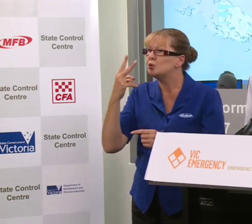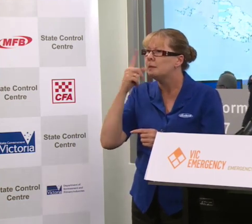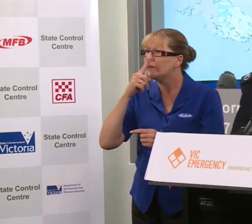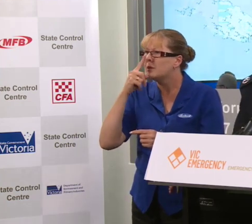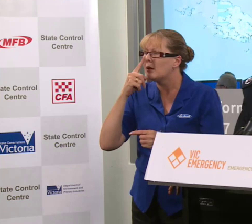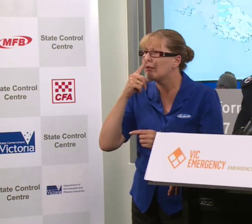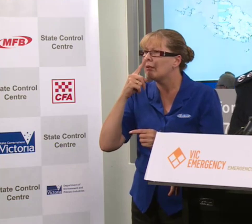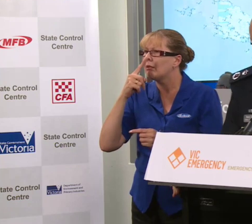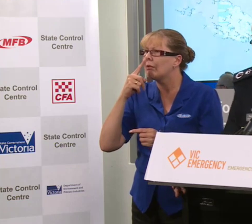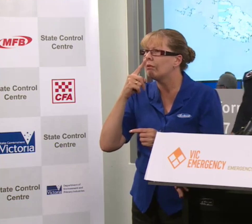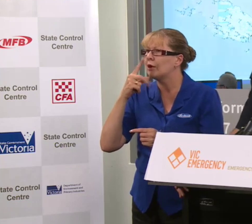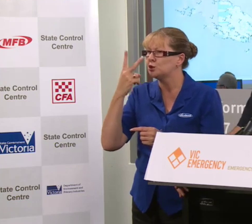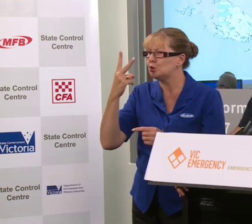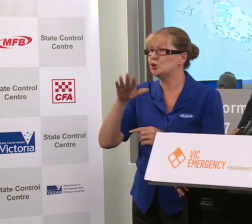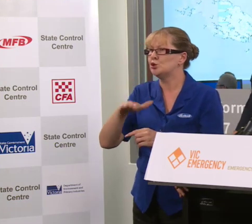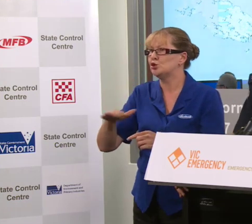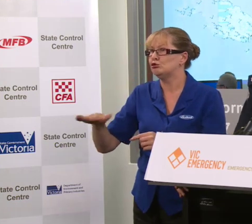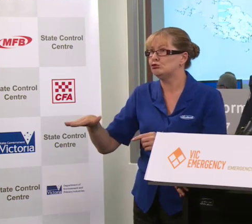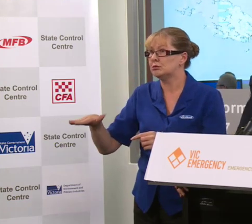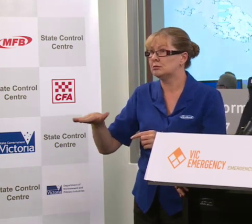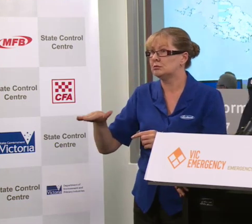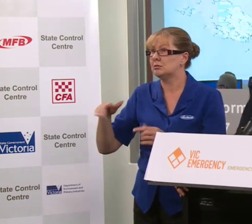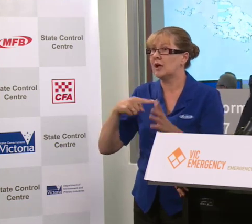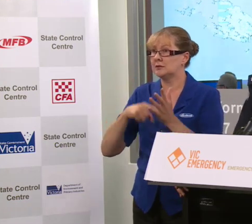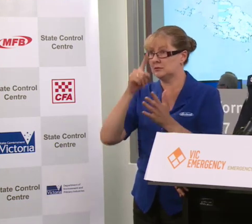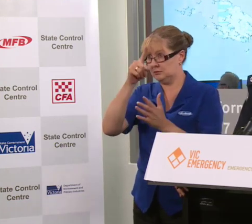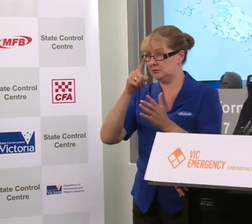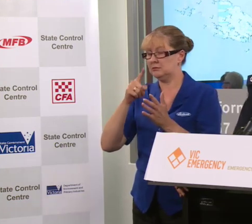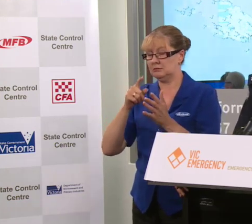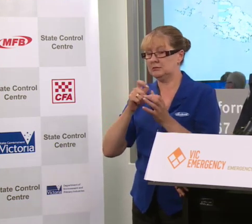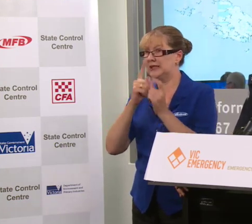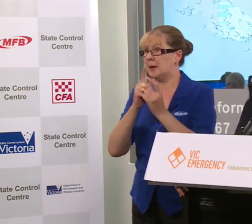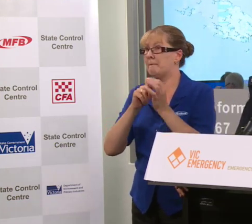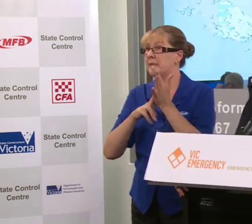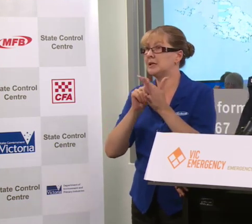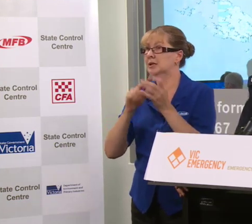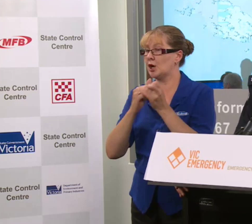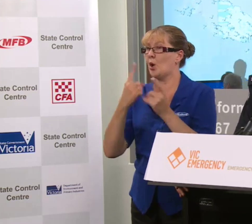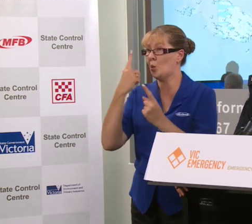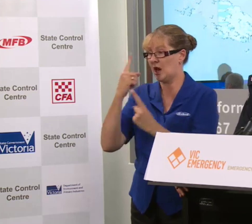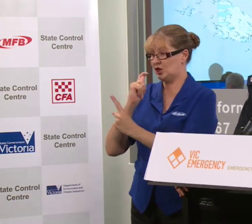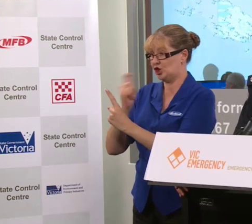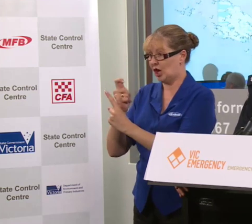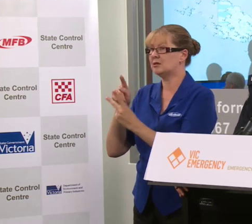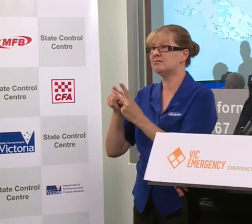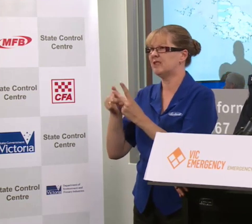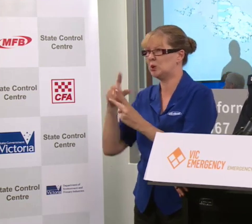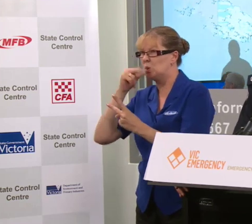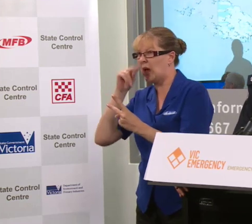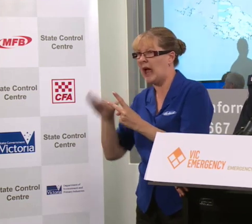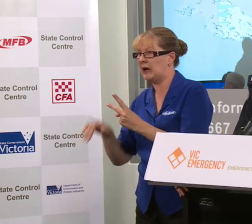clarify, it was one or two children? It was two children, one's been charged and one's not of an age where that person can be